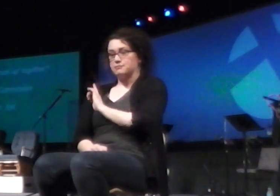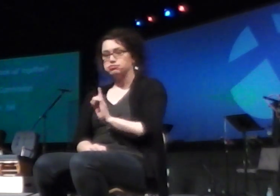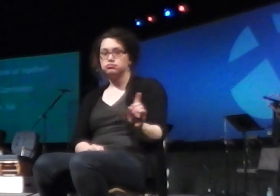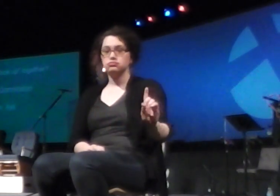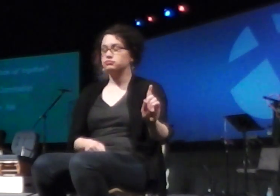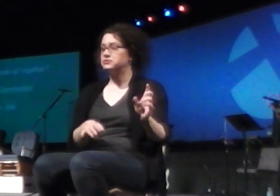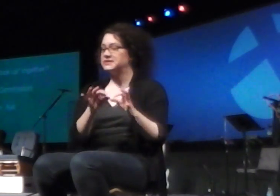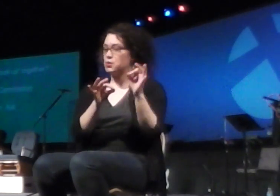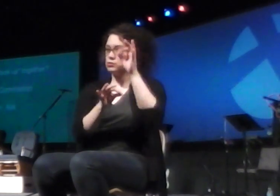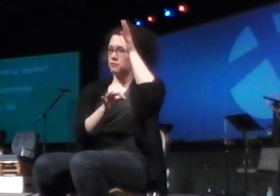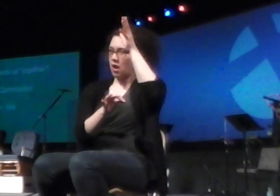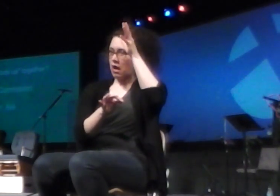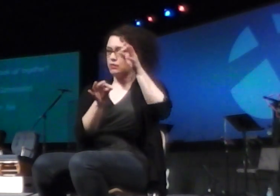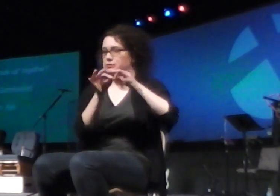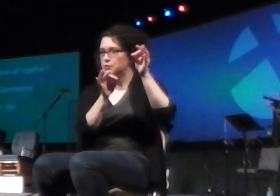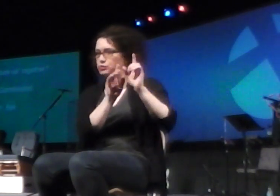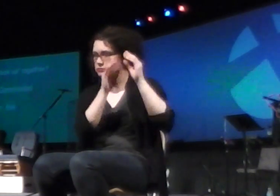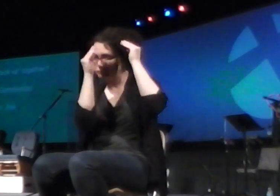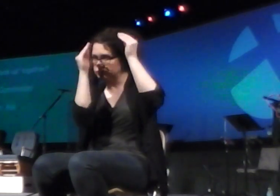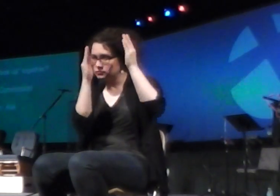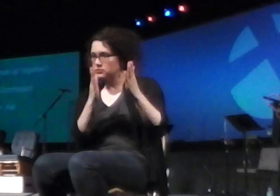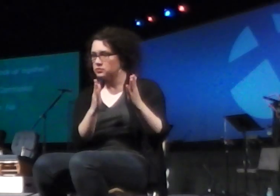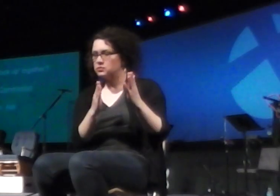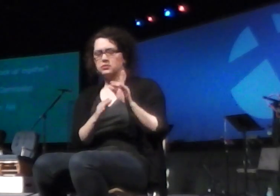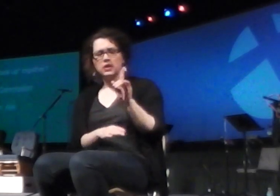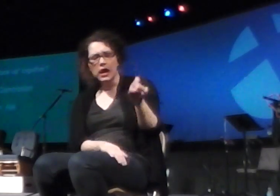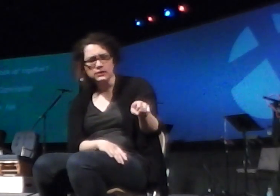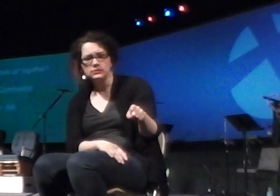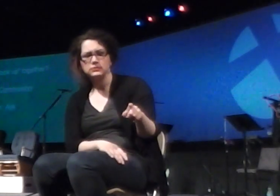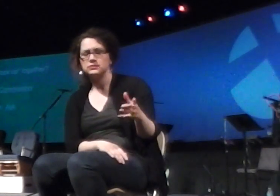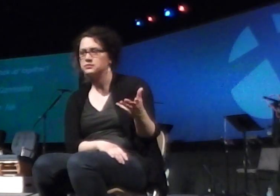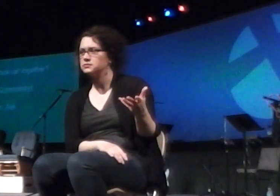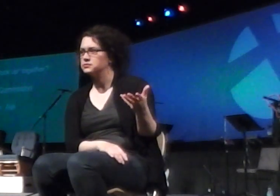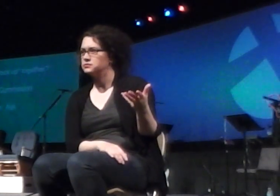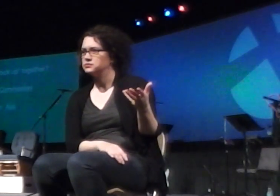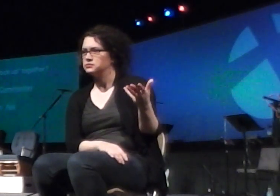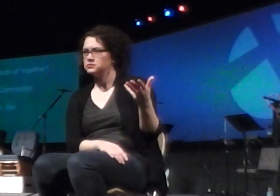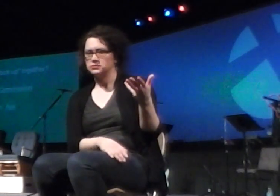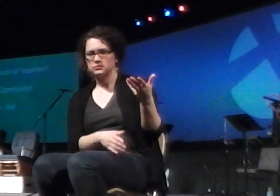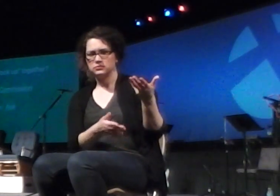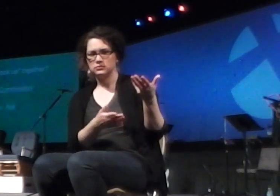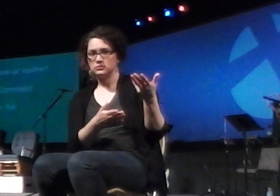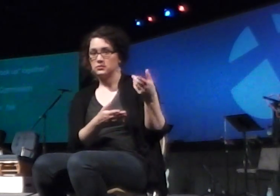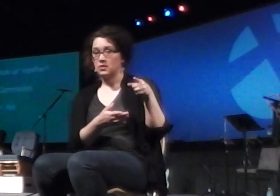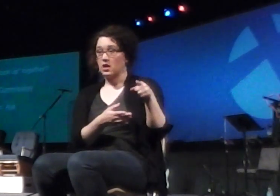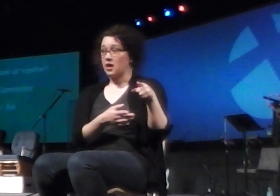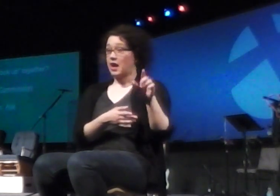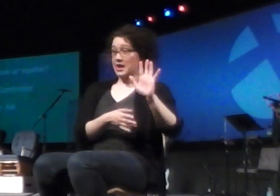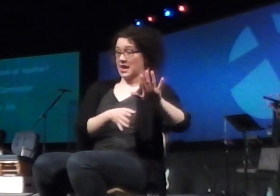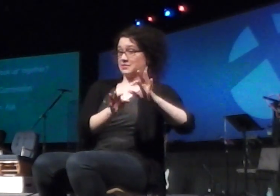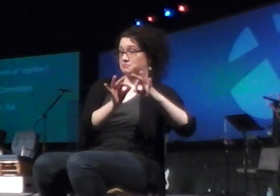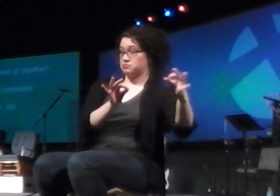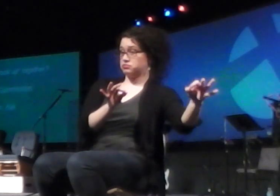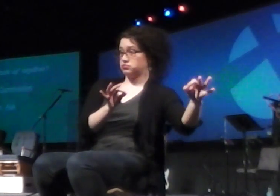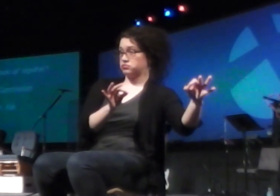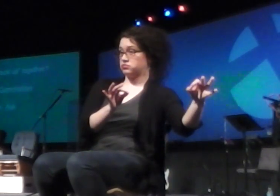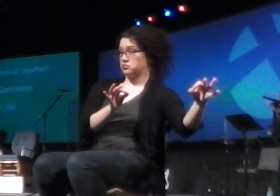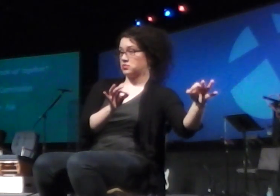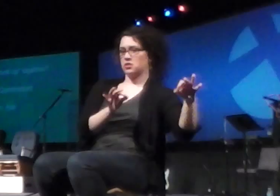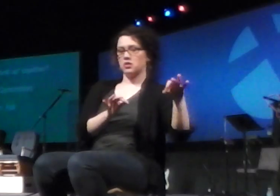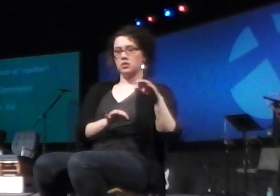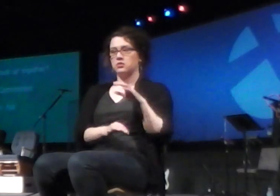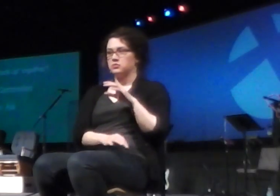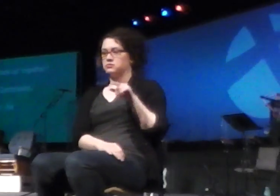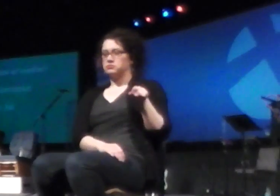father, his spiritual mentor, and he asks him. And then I love that he uses Eli's exact language. He actually borrows his